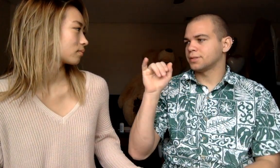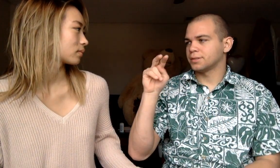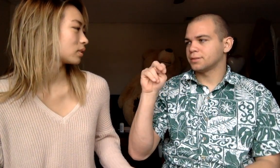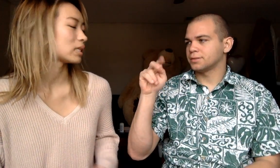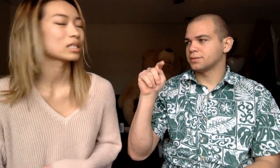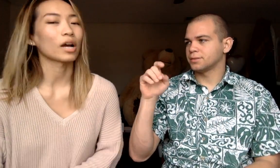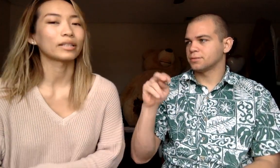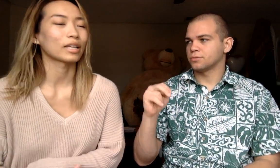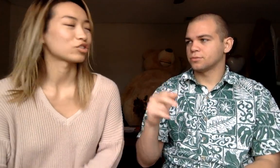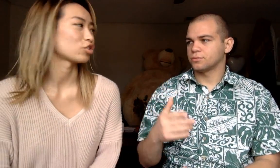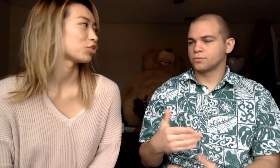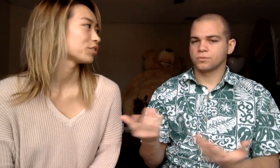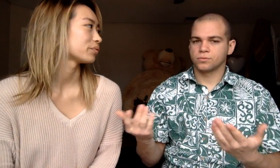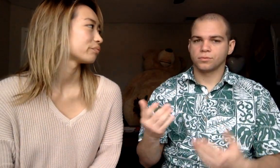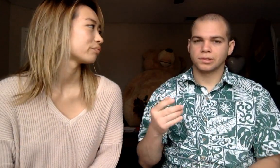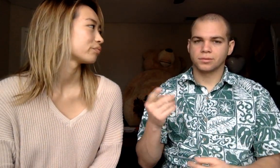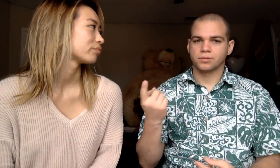it's not intentional.